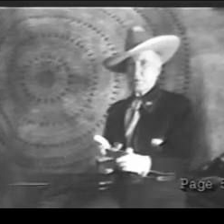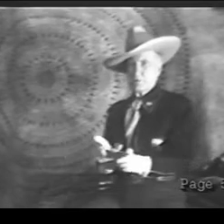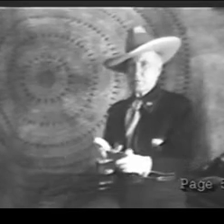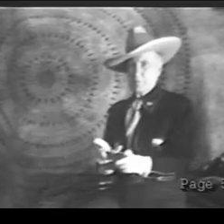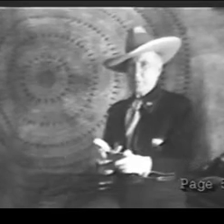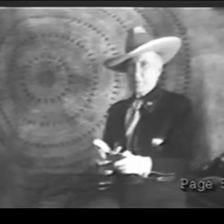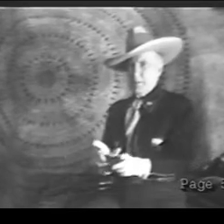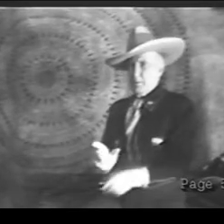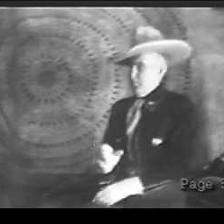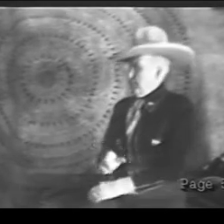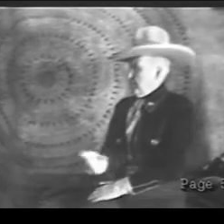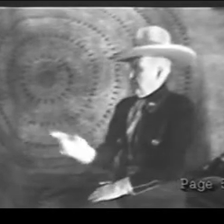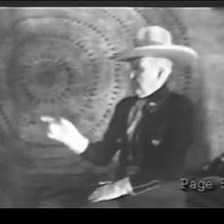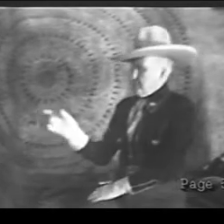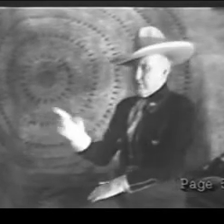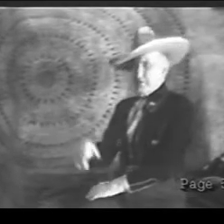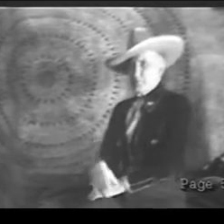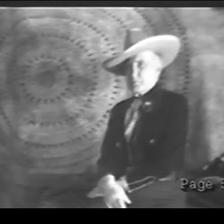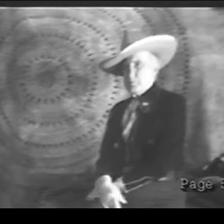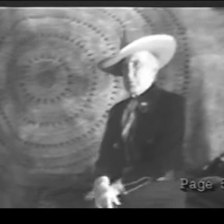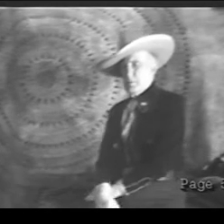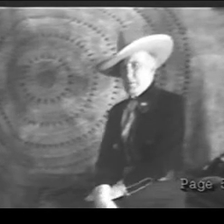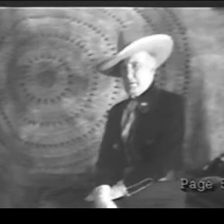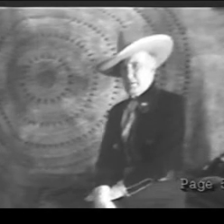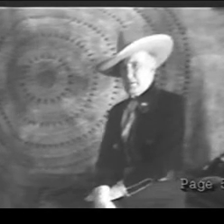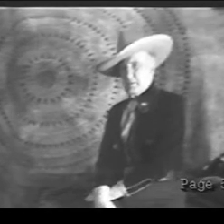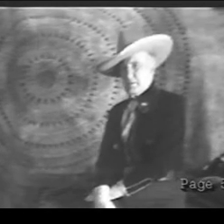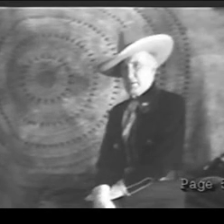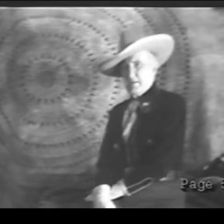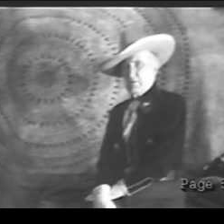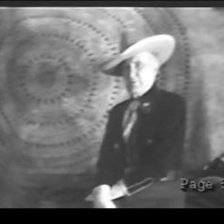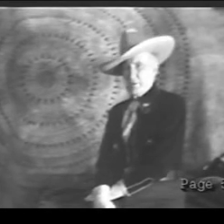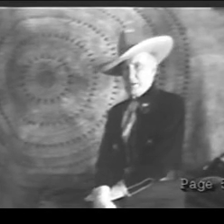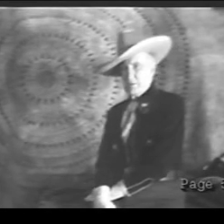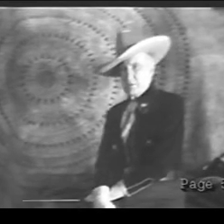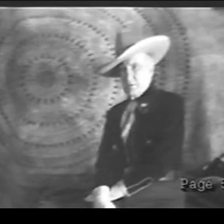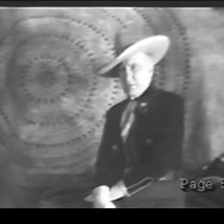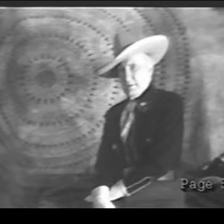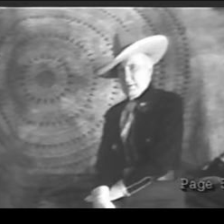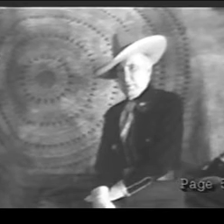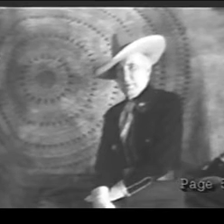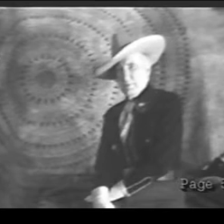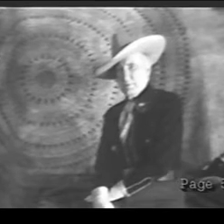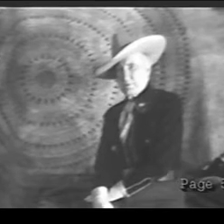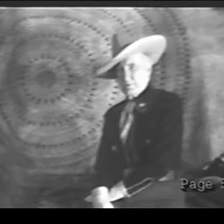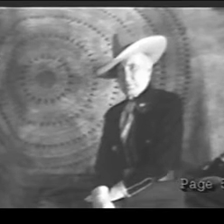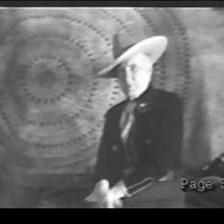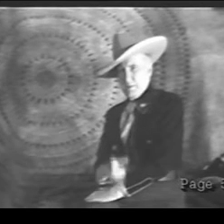circle. But there's a great difference between the white man and the Indian's line of thinking. That's why when I mentioned some